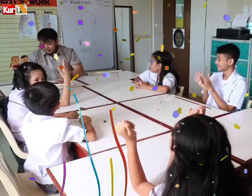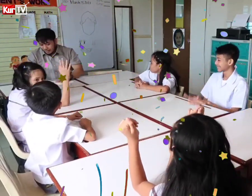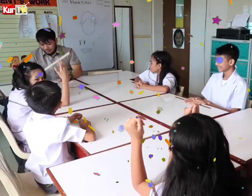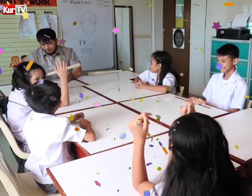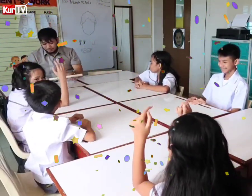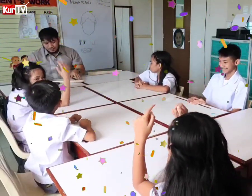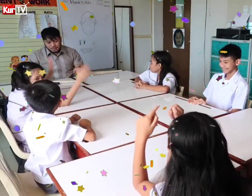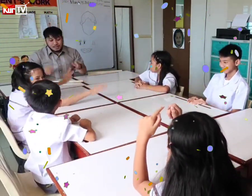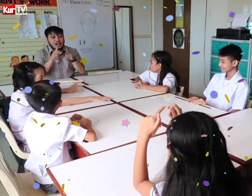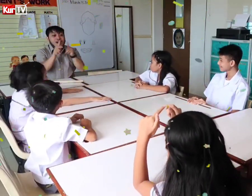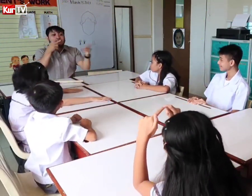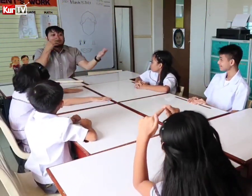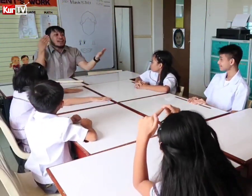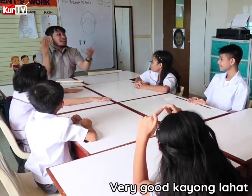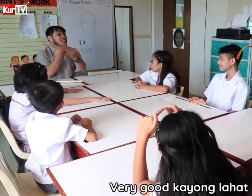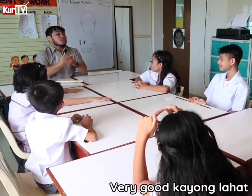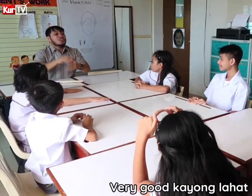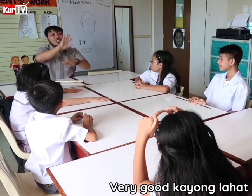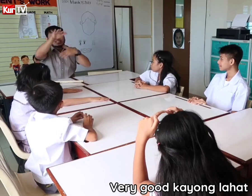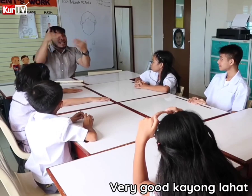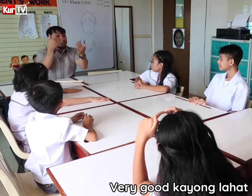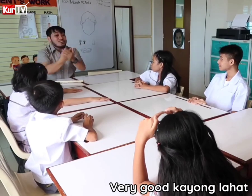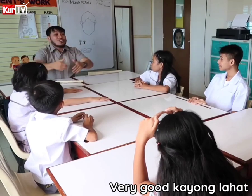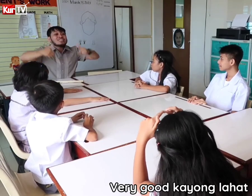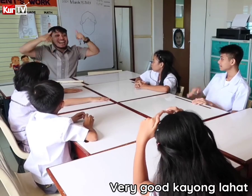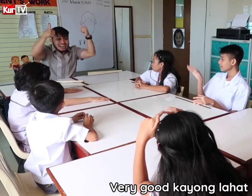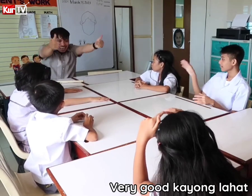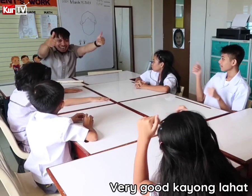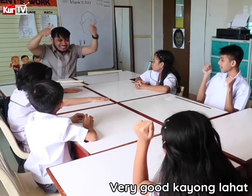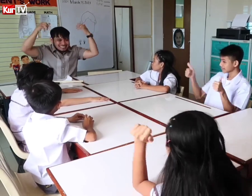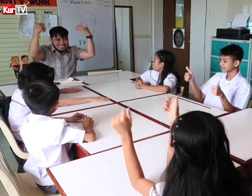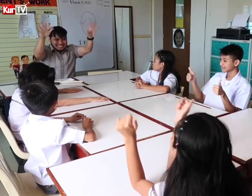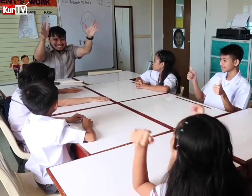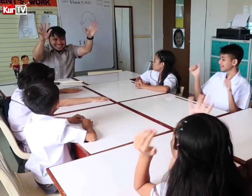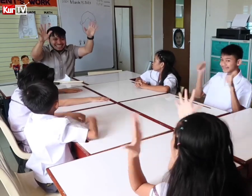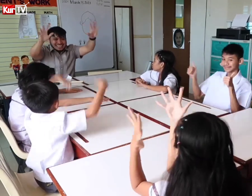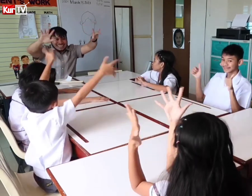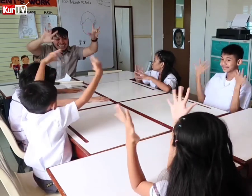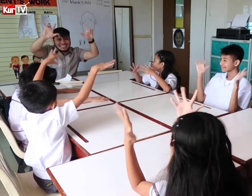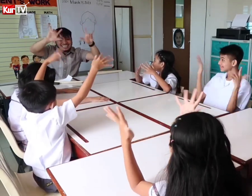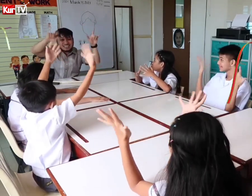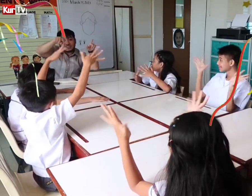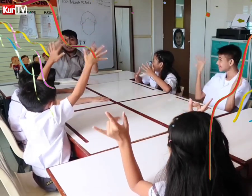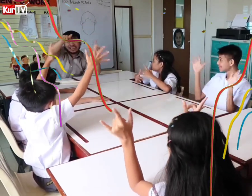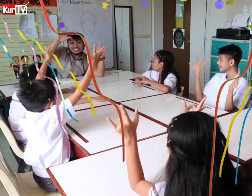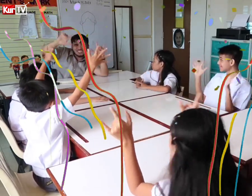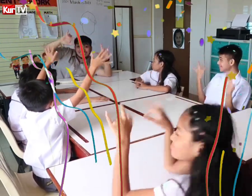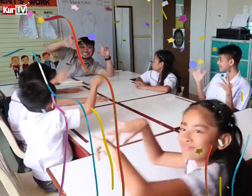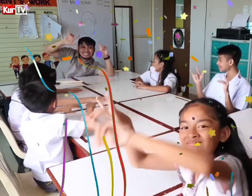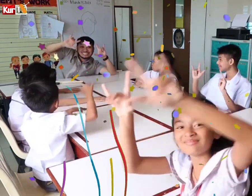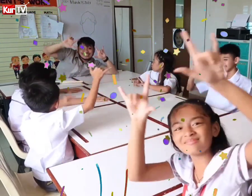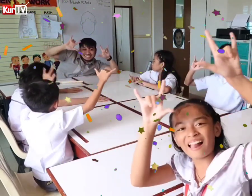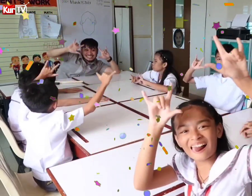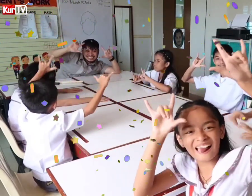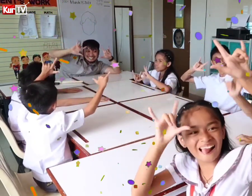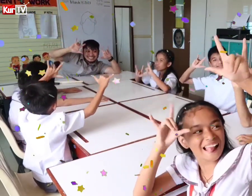Very good. Very Kayong lahat. Yeah. Okay. All right. Thank you.